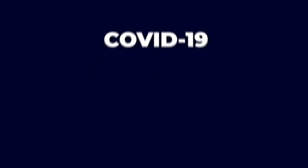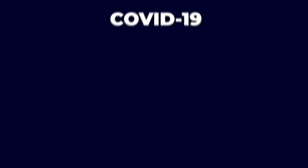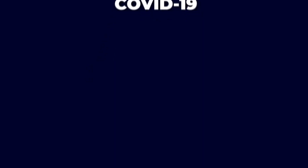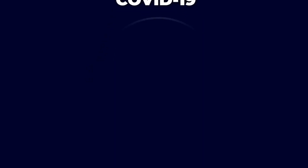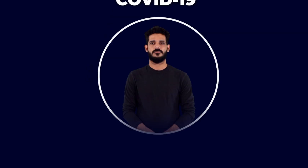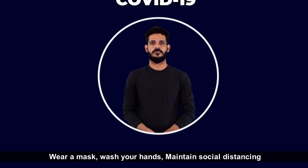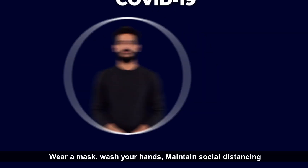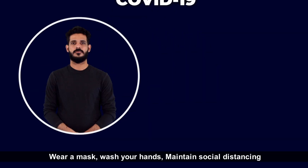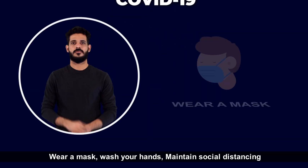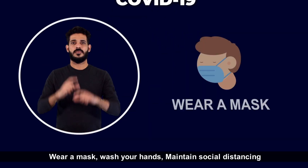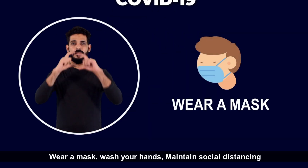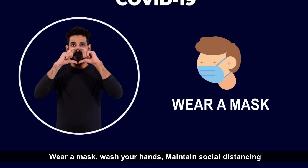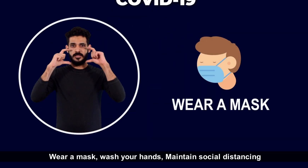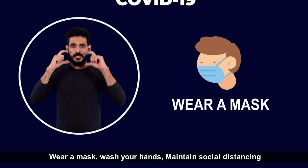you a mask